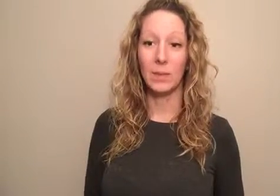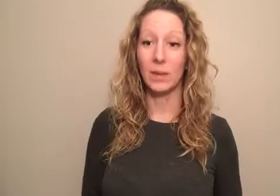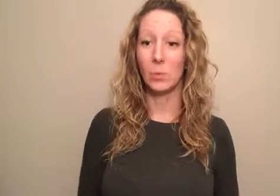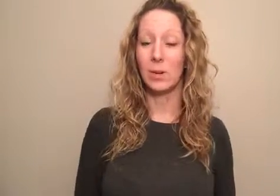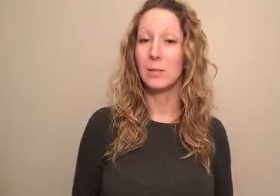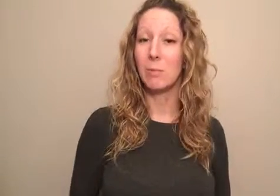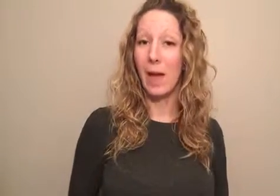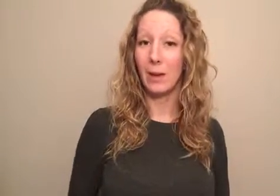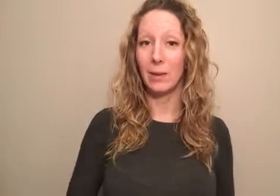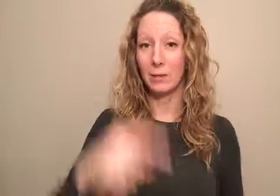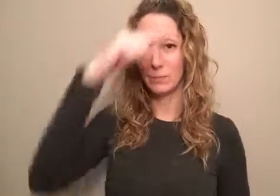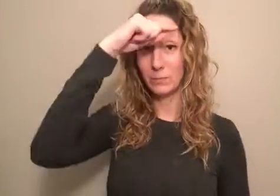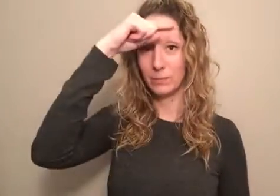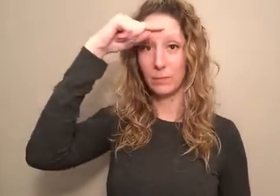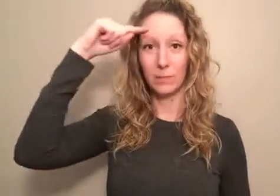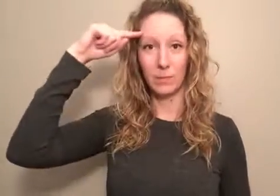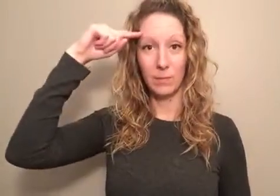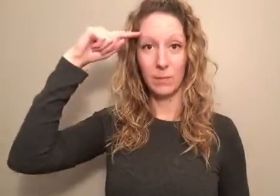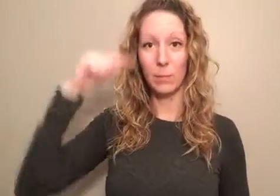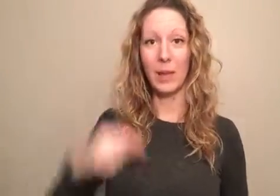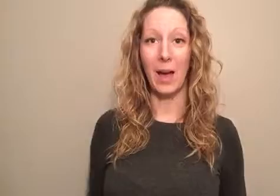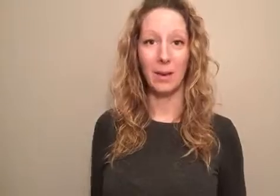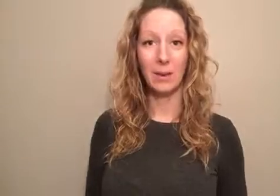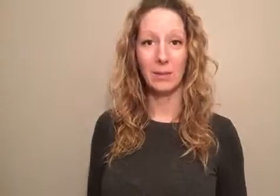Next word is black, black,